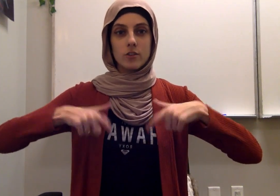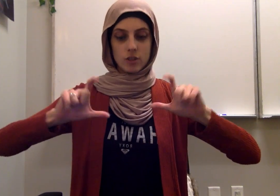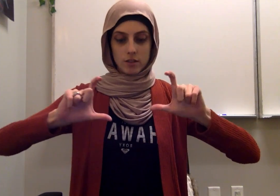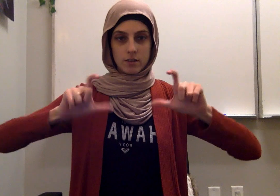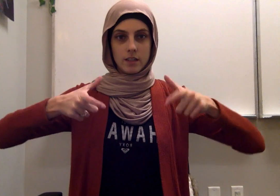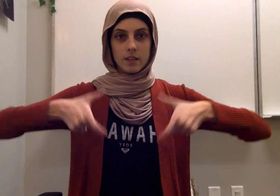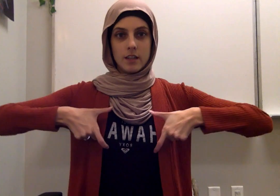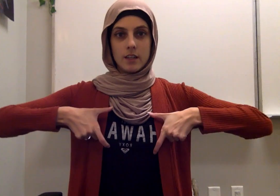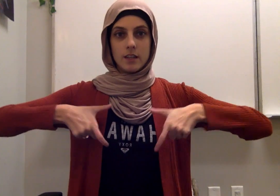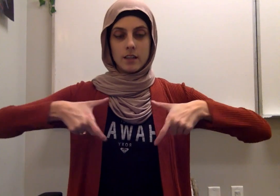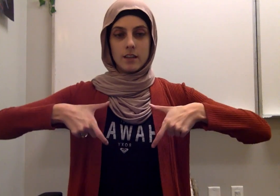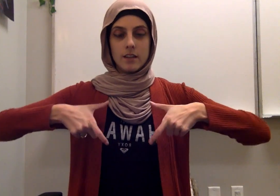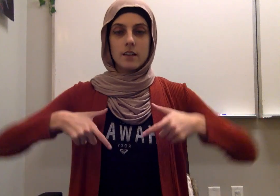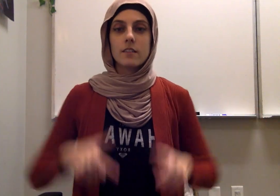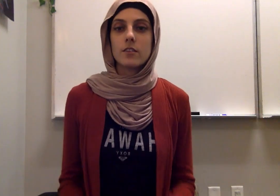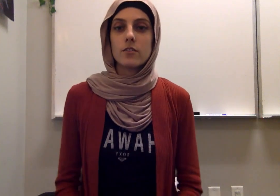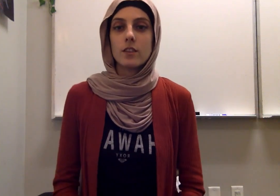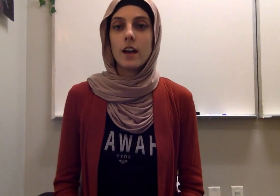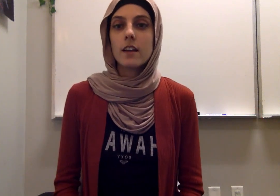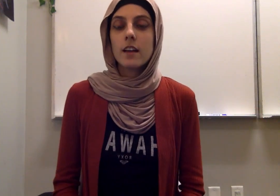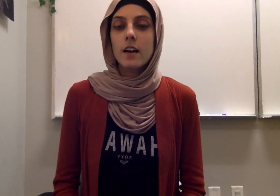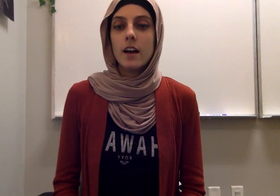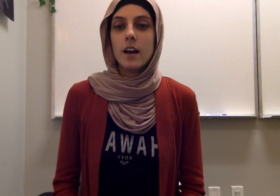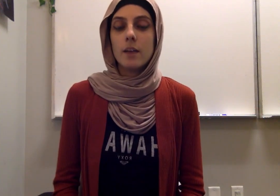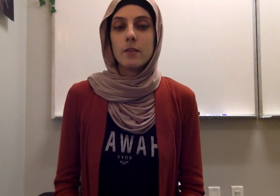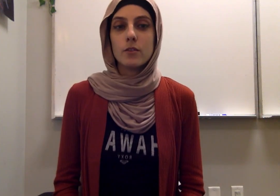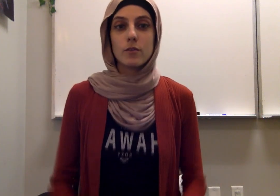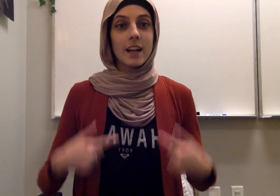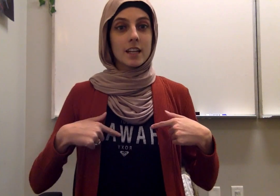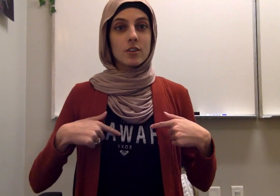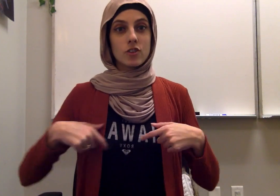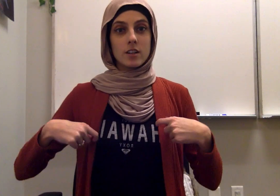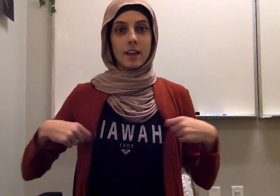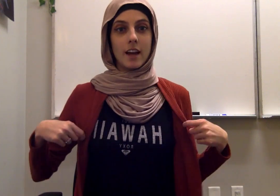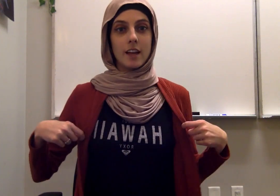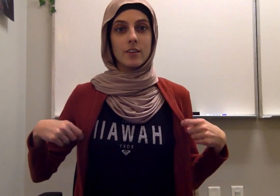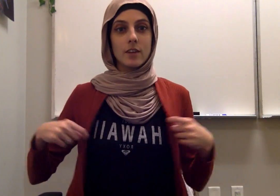shirt, you can do that. If you have writing on the shirt, like I do here,